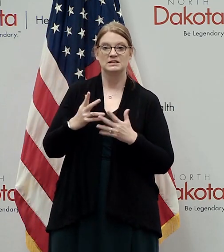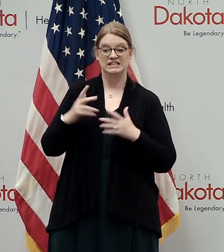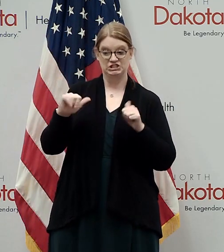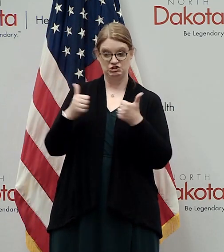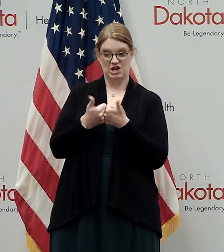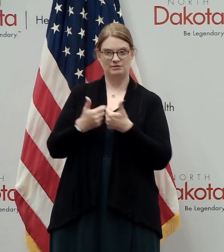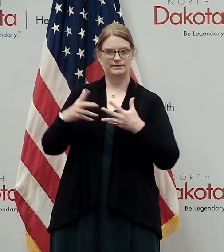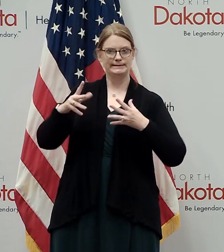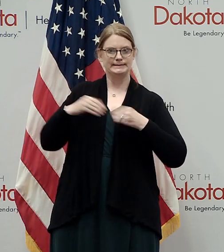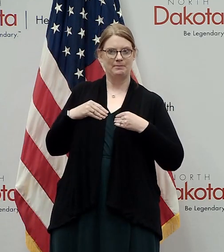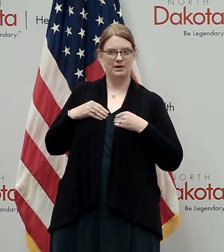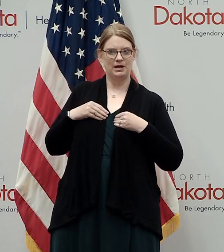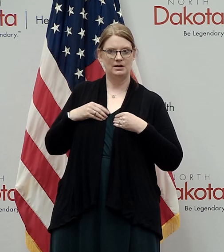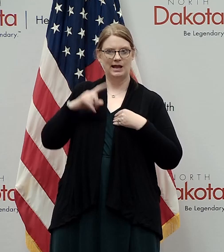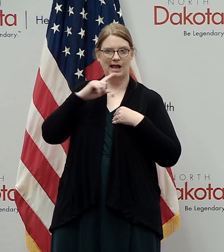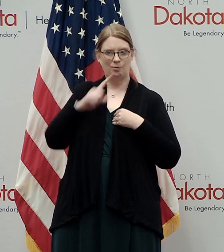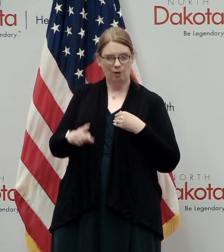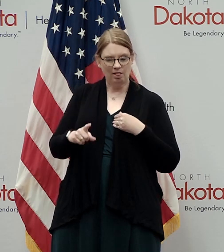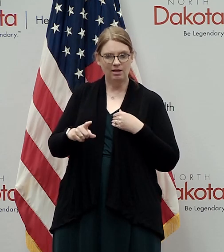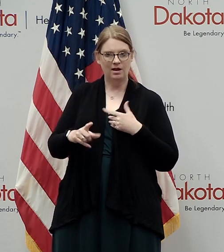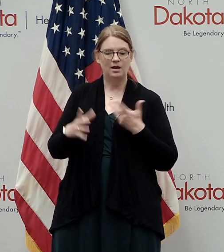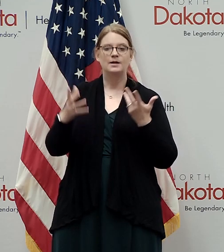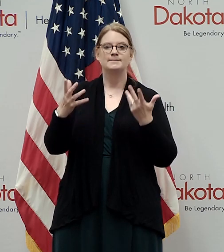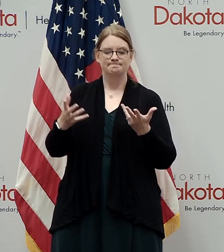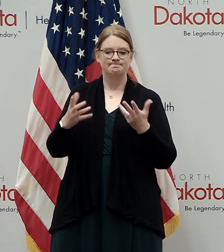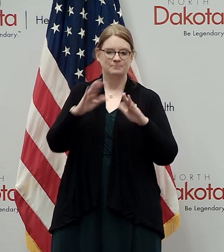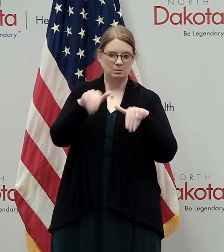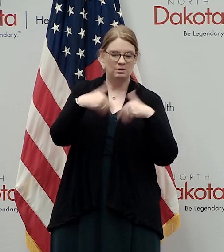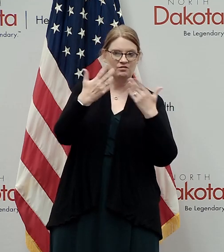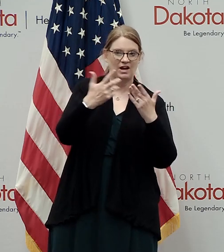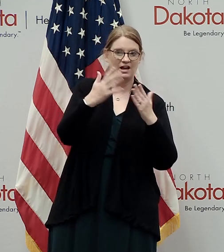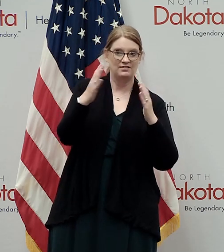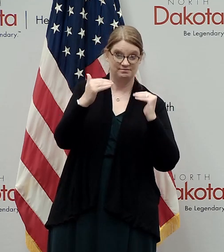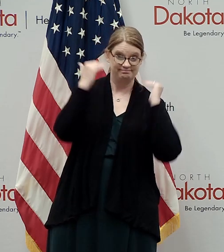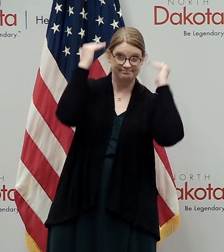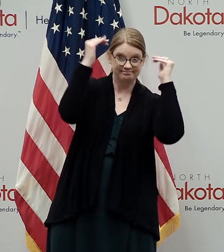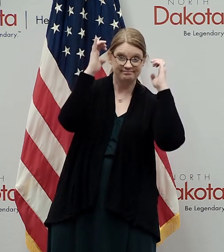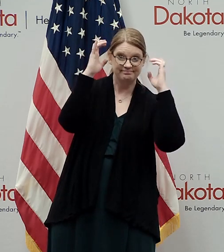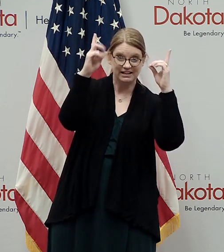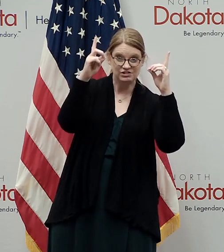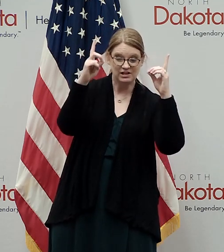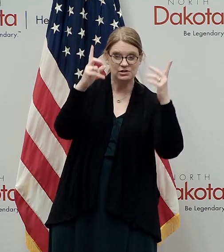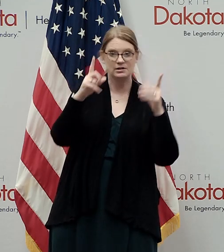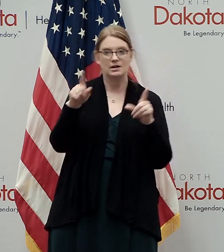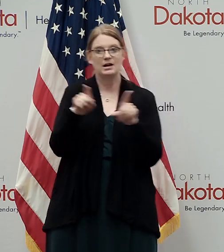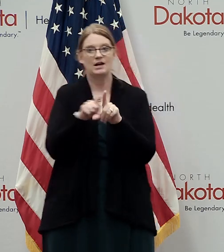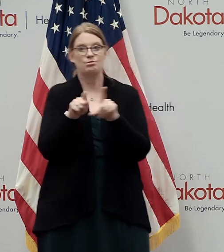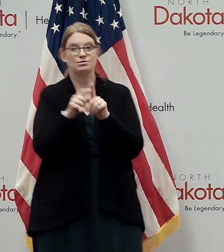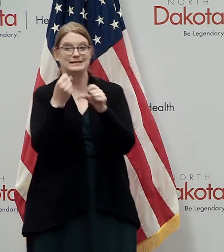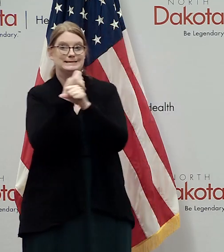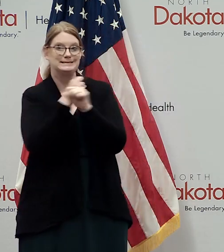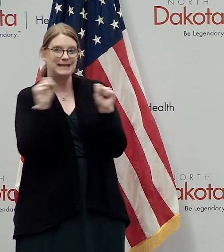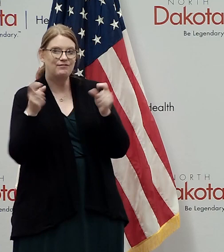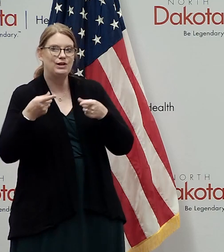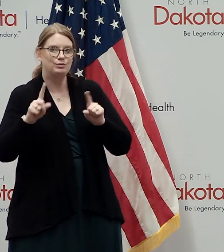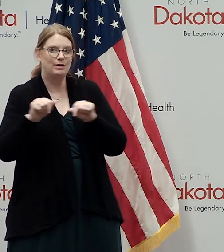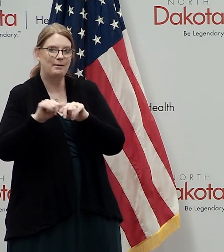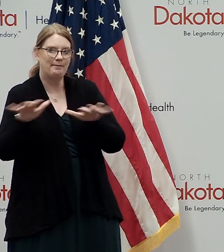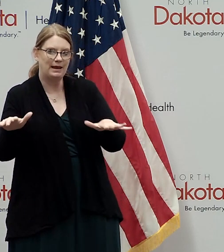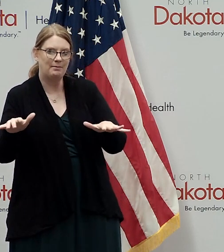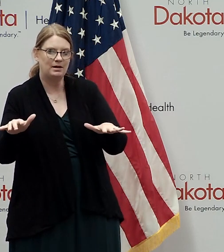can do two things at once. We can deliver a high-quality education and we can do it safely during a